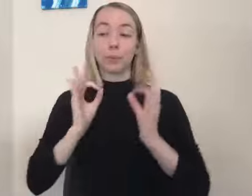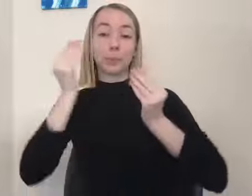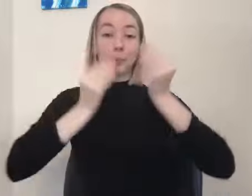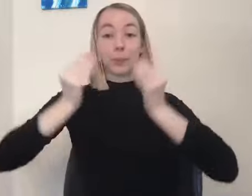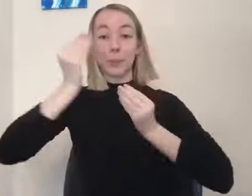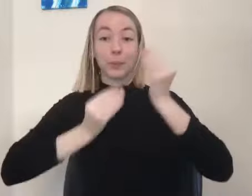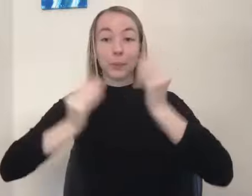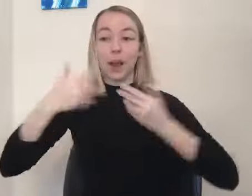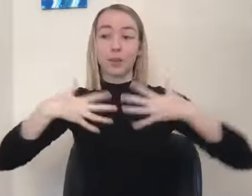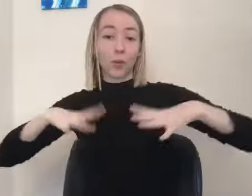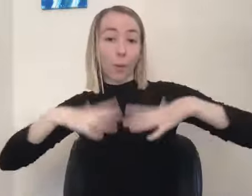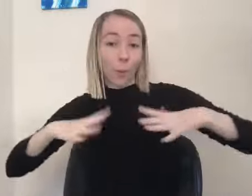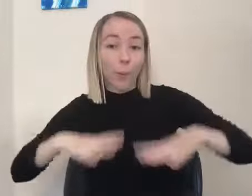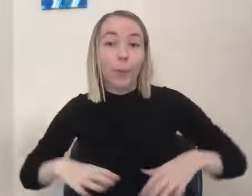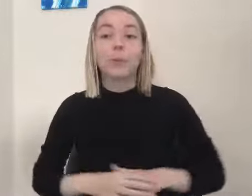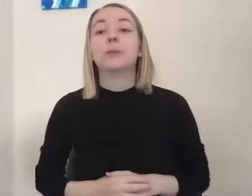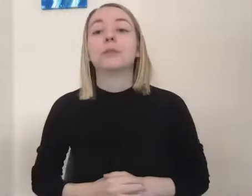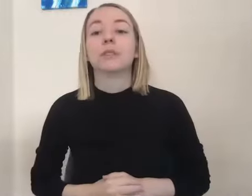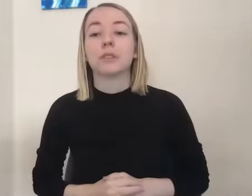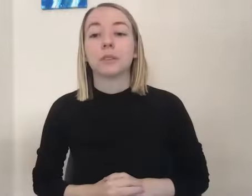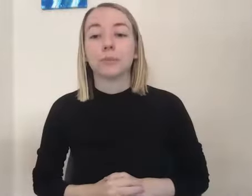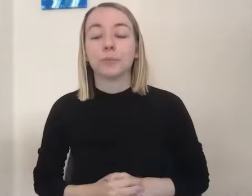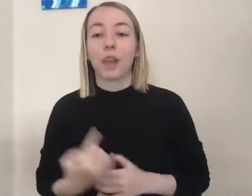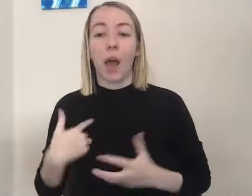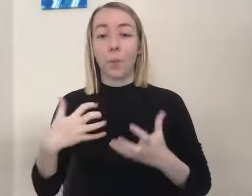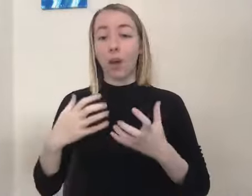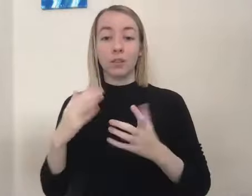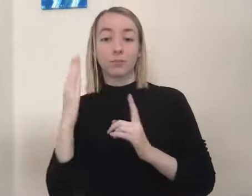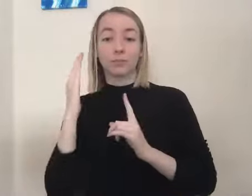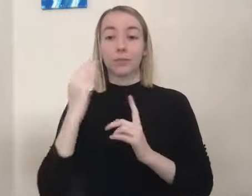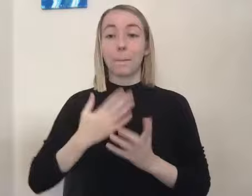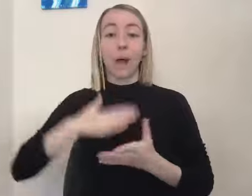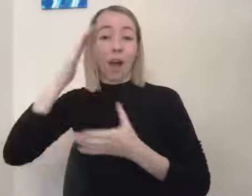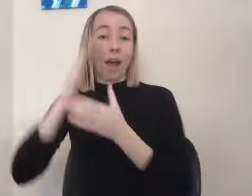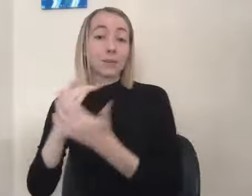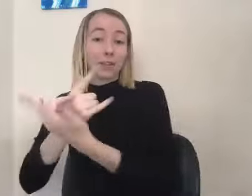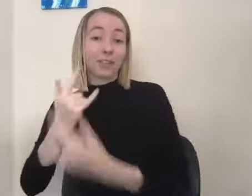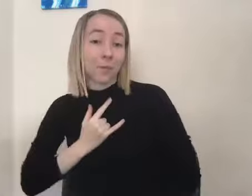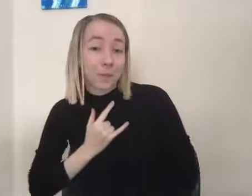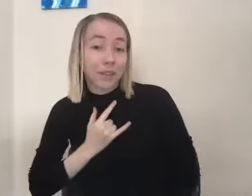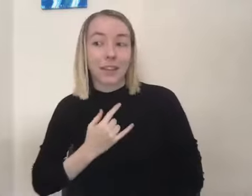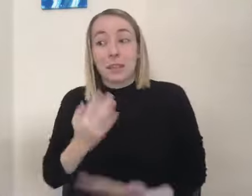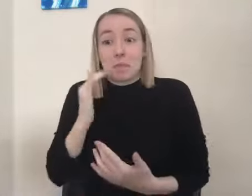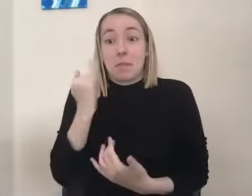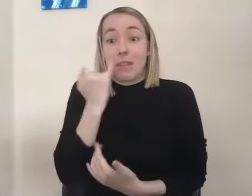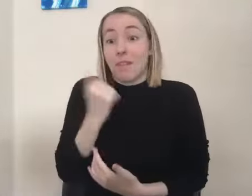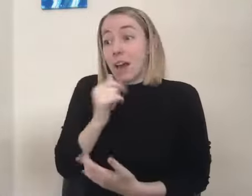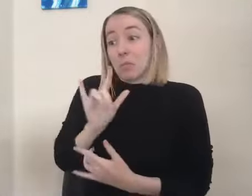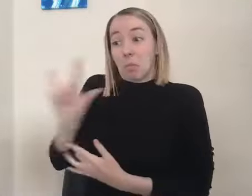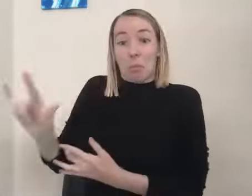looked good in the top, but I've had to come from the mud. I've had to get rid of that 5-year-old pain. I've had to grow. I've had to get